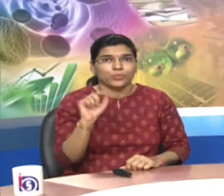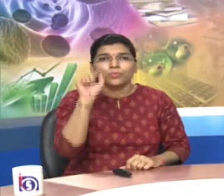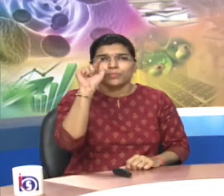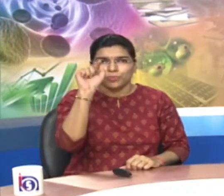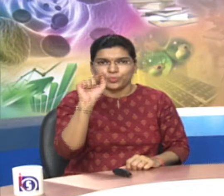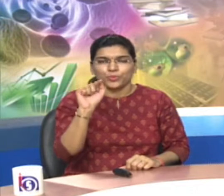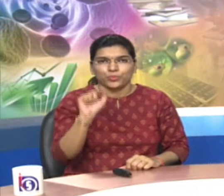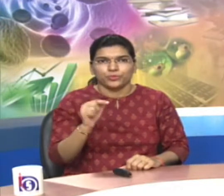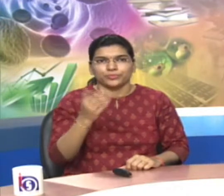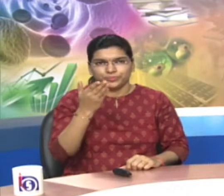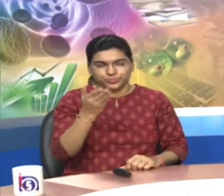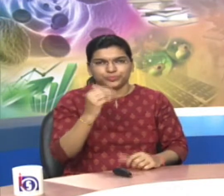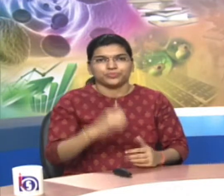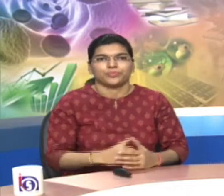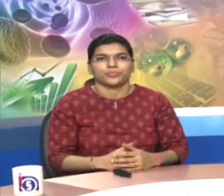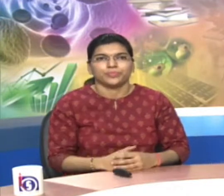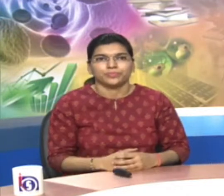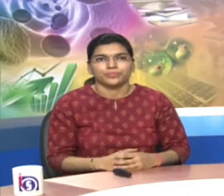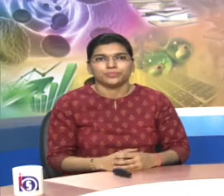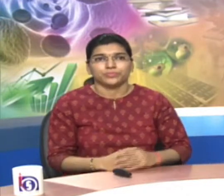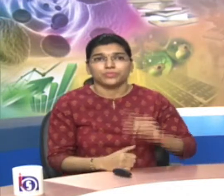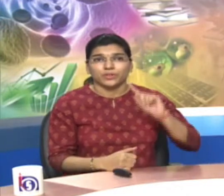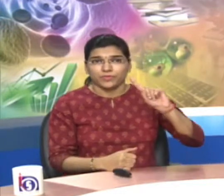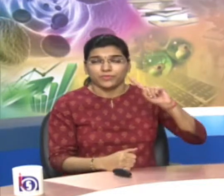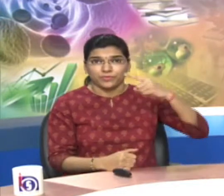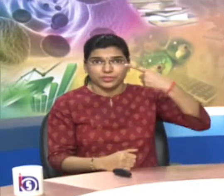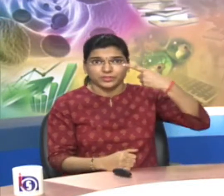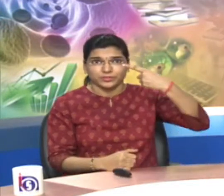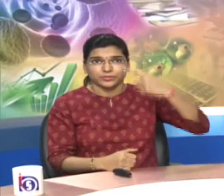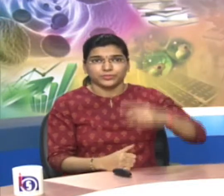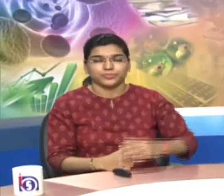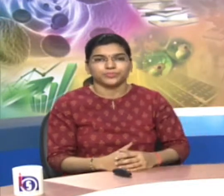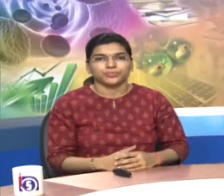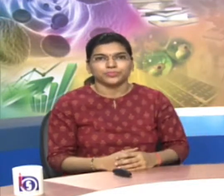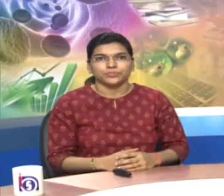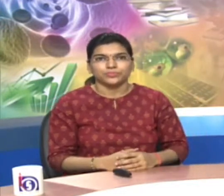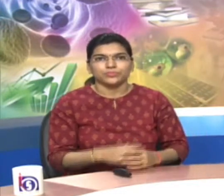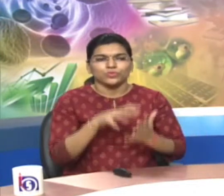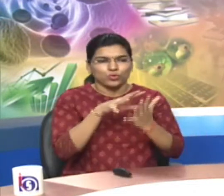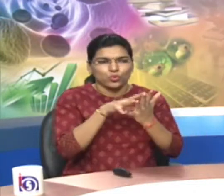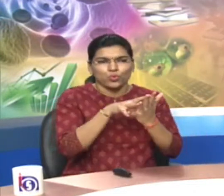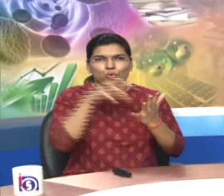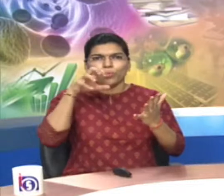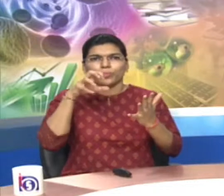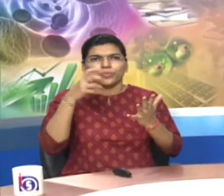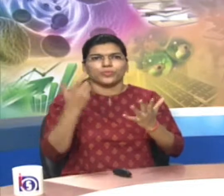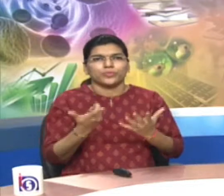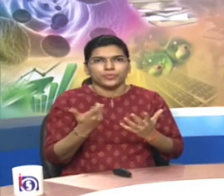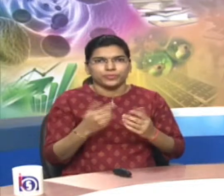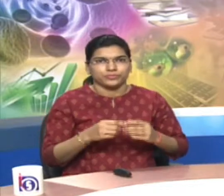options, then there are some drop down list, and also that can be done in a shortcut keys.